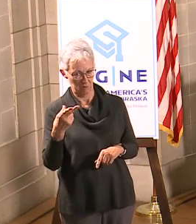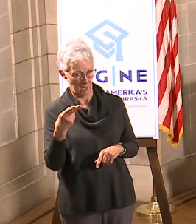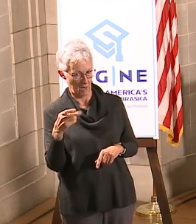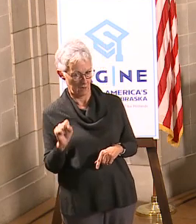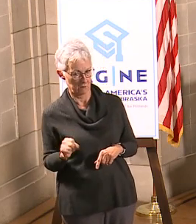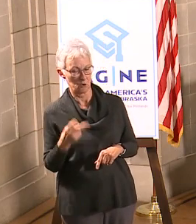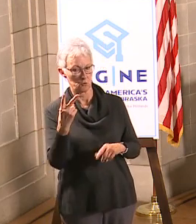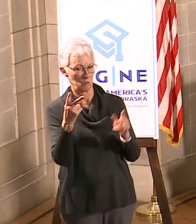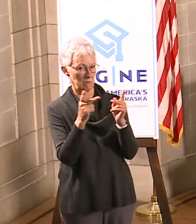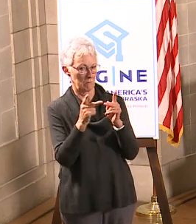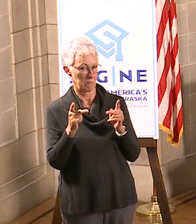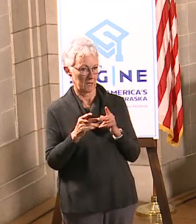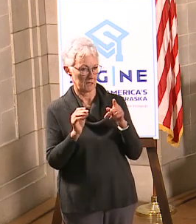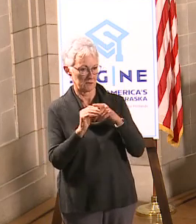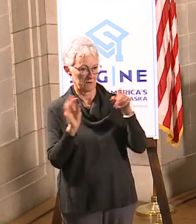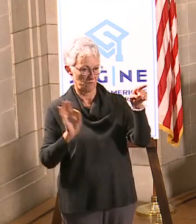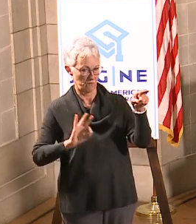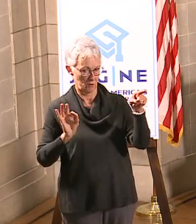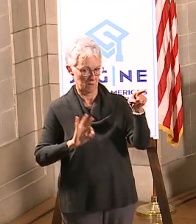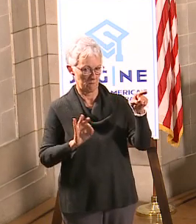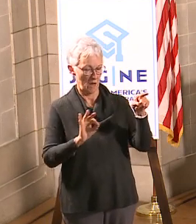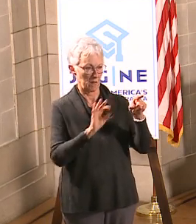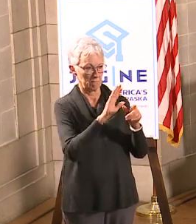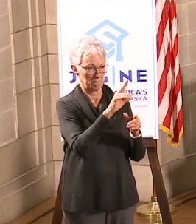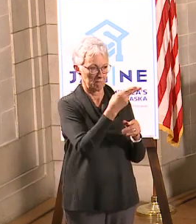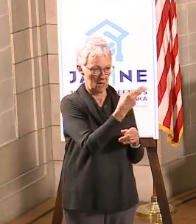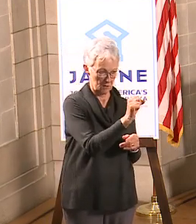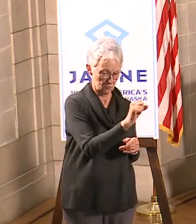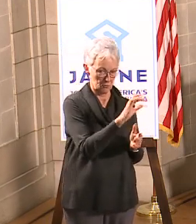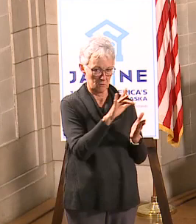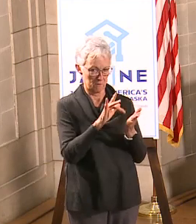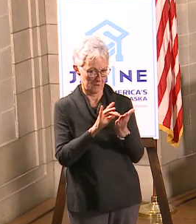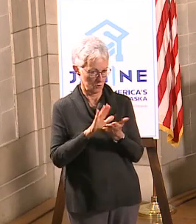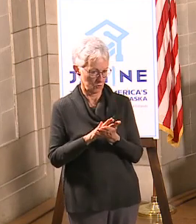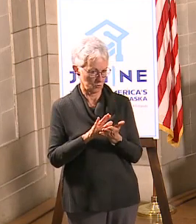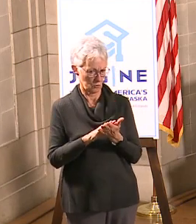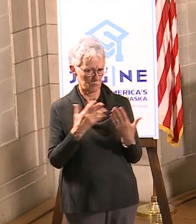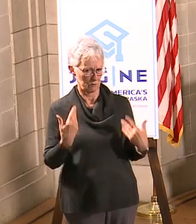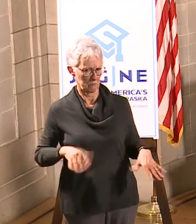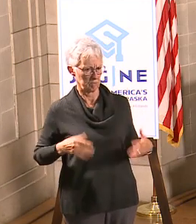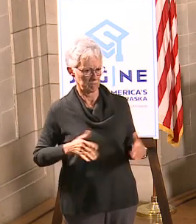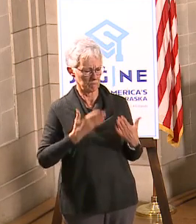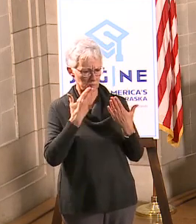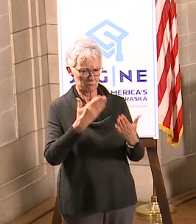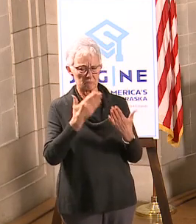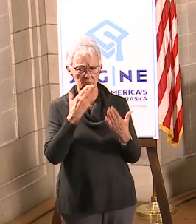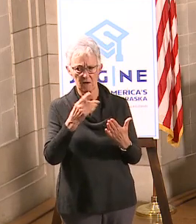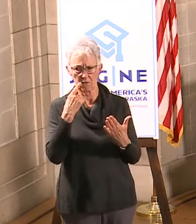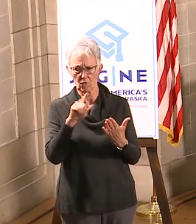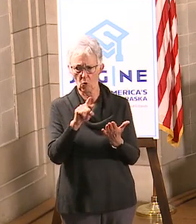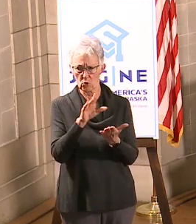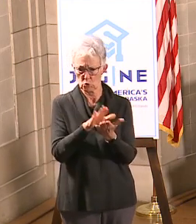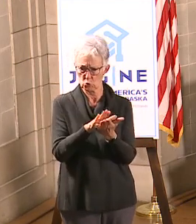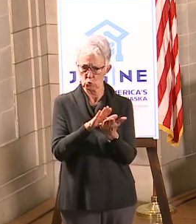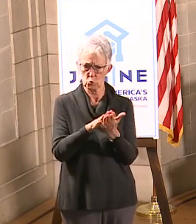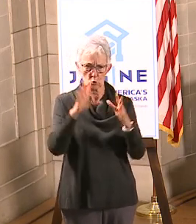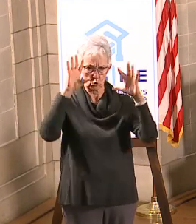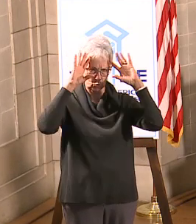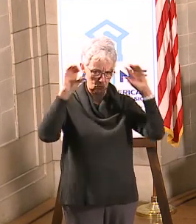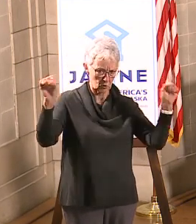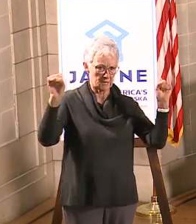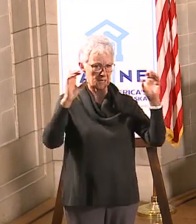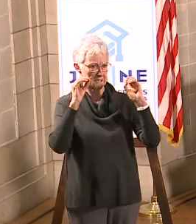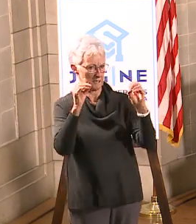high school and the middle school. We're really grateful for the support of the superintendents, the principals, the teachers at each of these